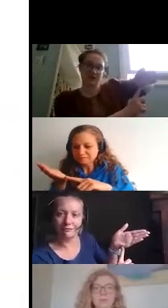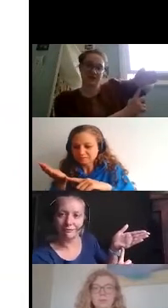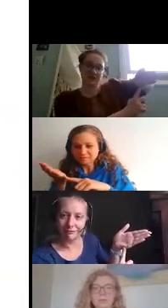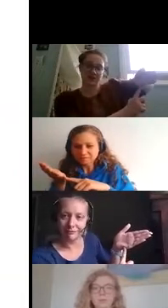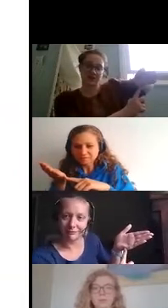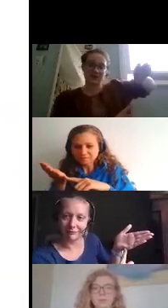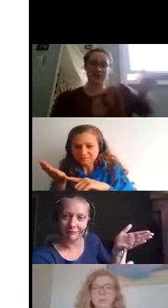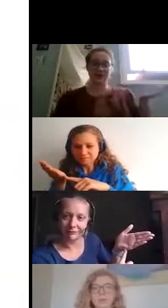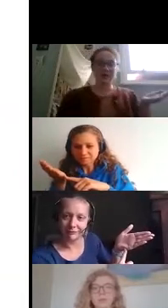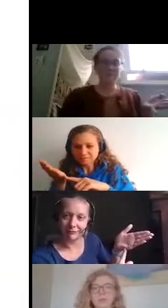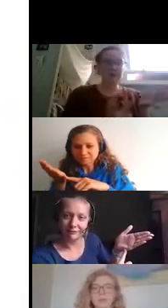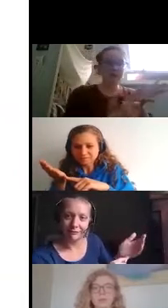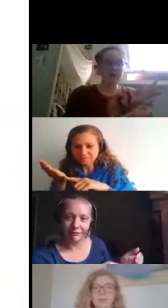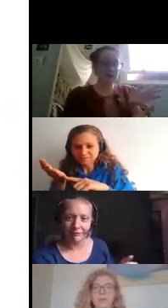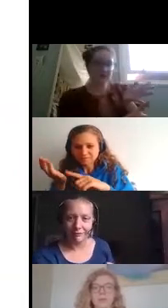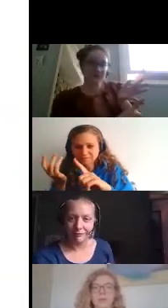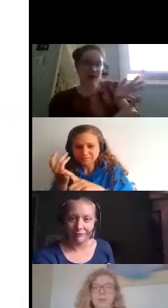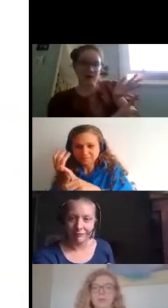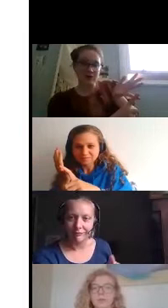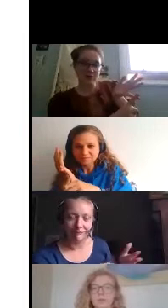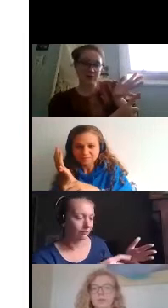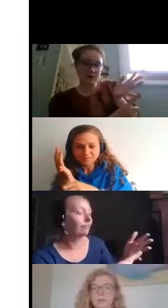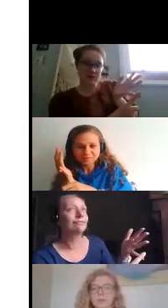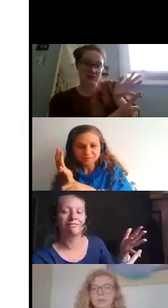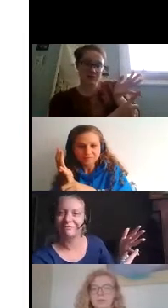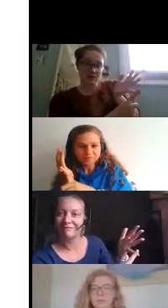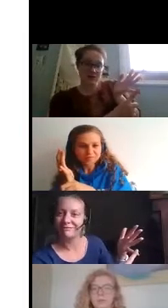a T. Yep. U for the vowel.